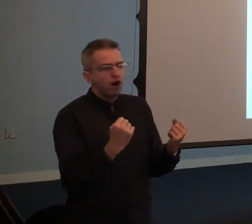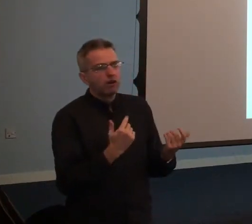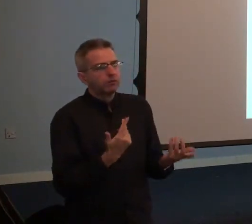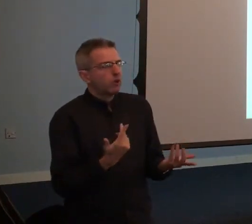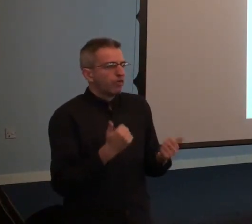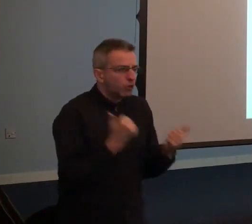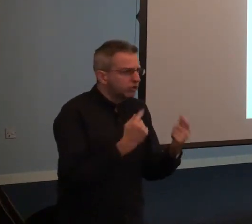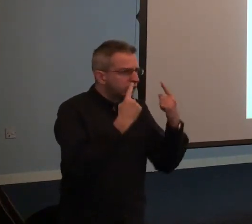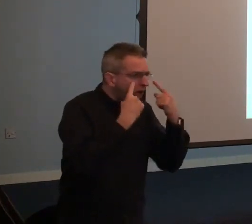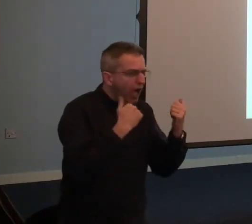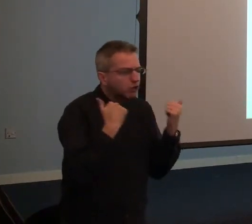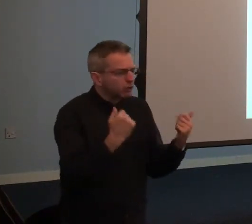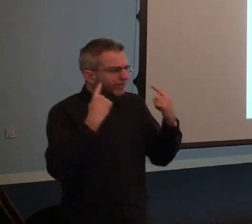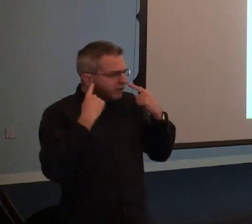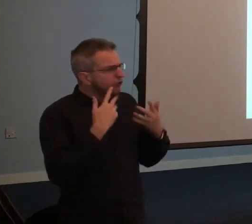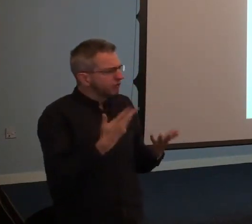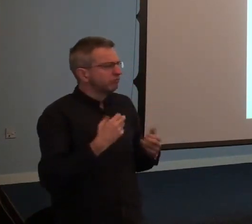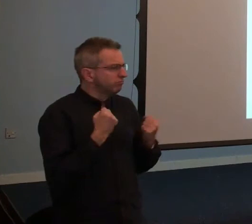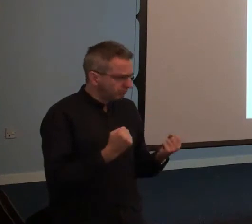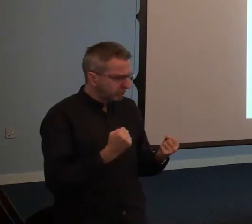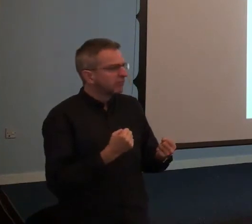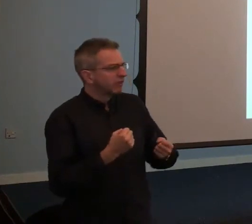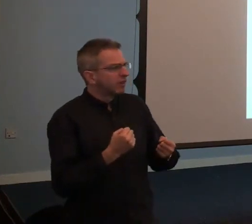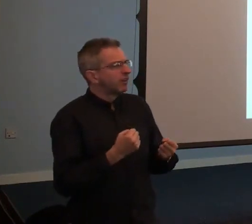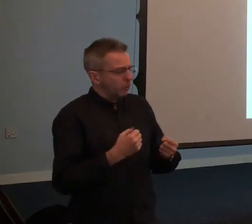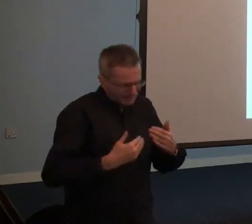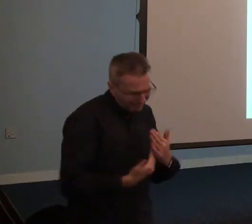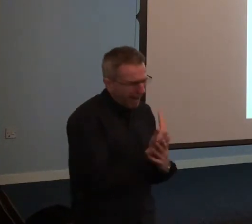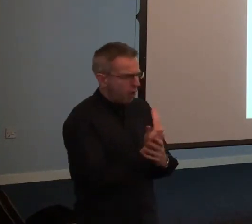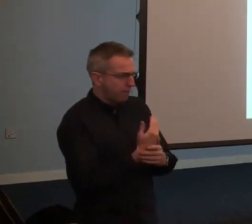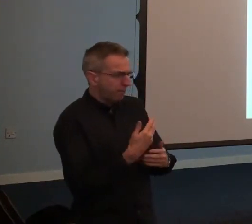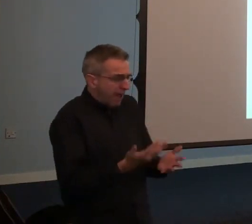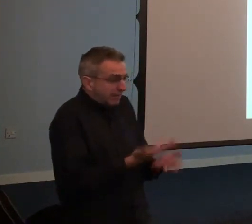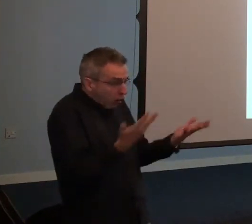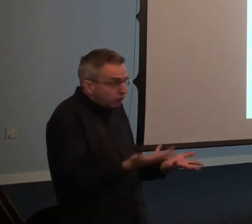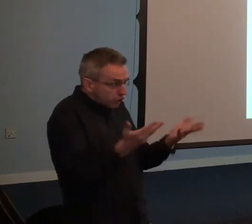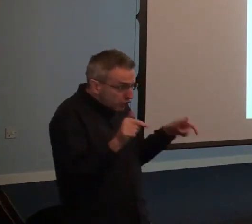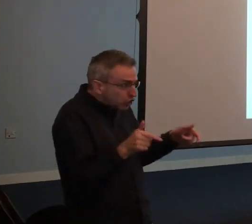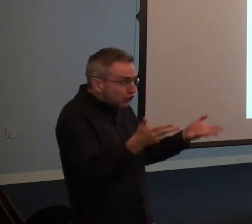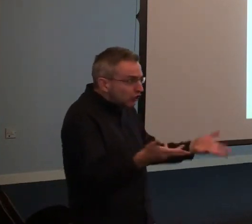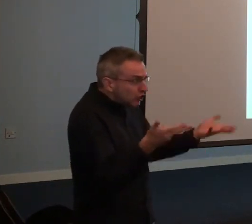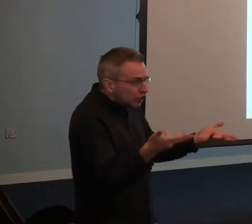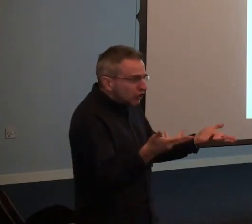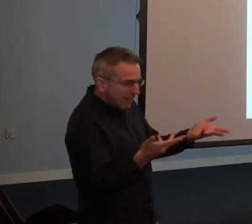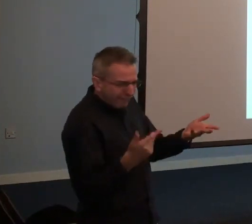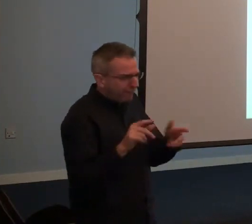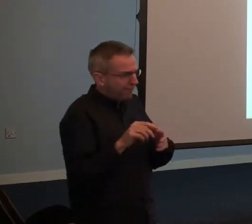should we aim for our society only giving birth to people with intact senses who are strong and who have